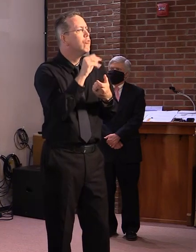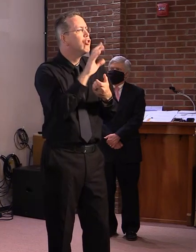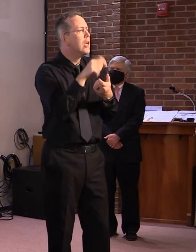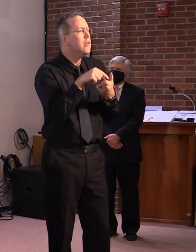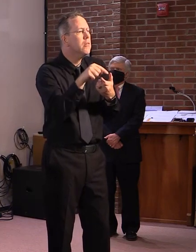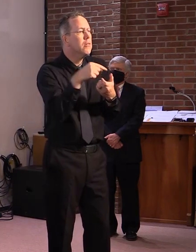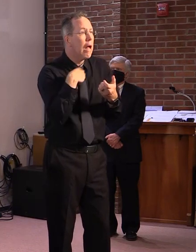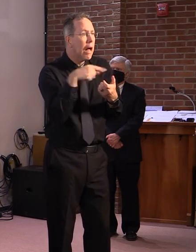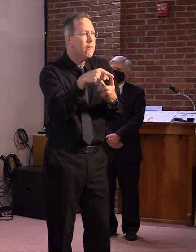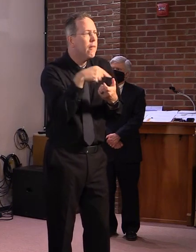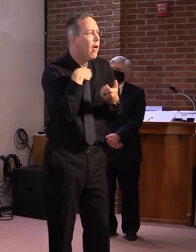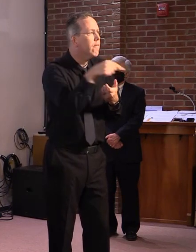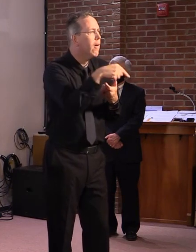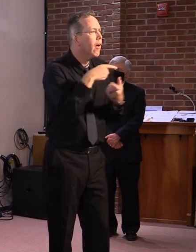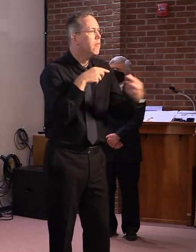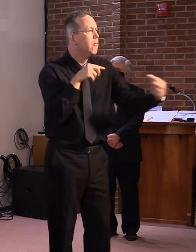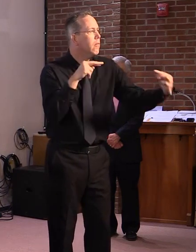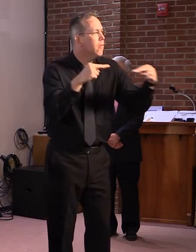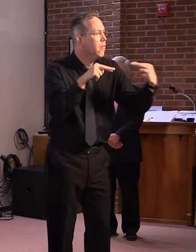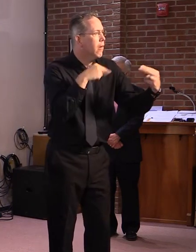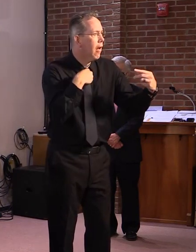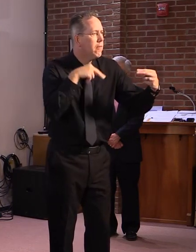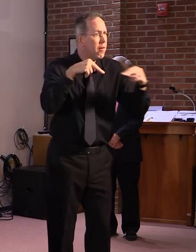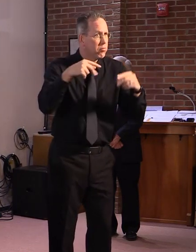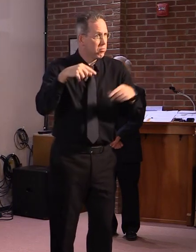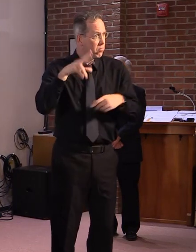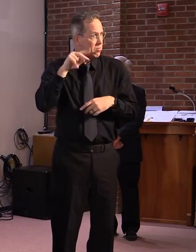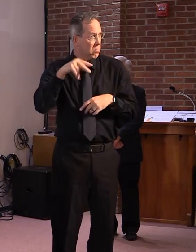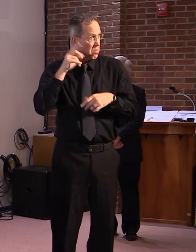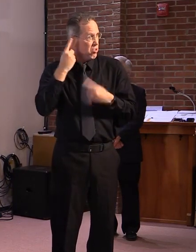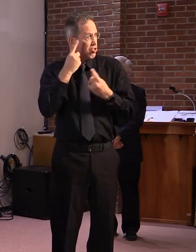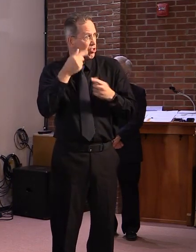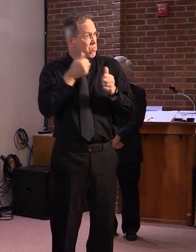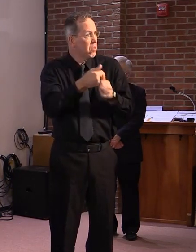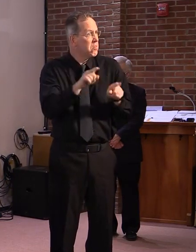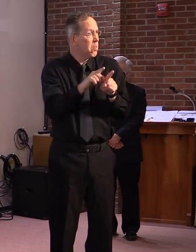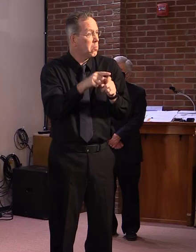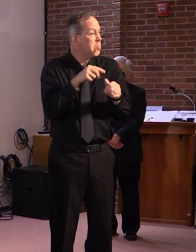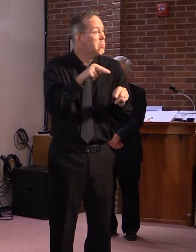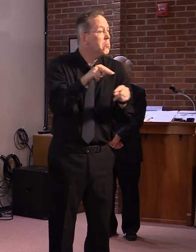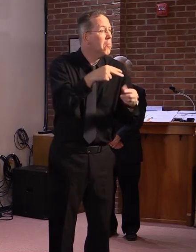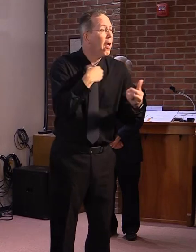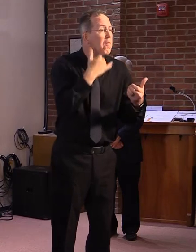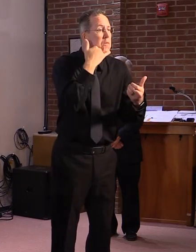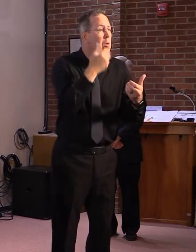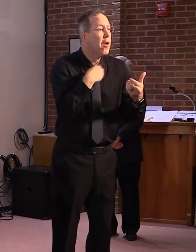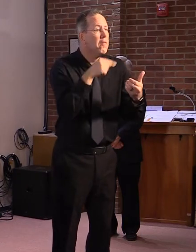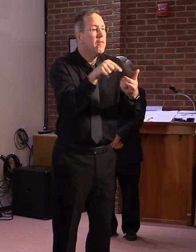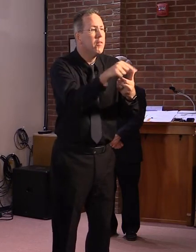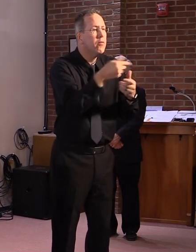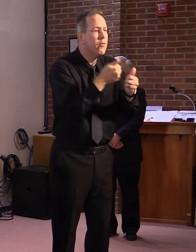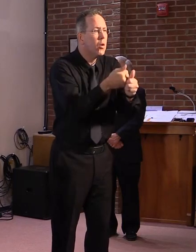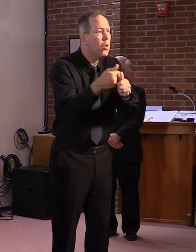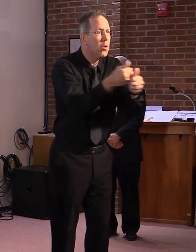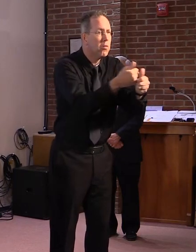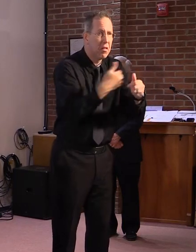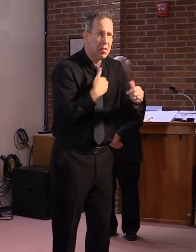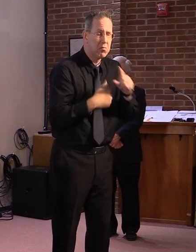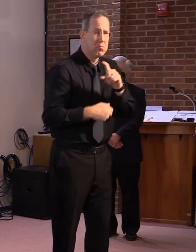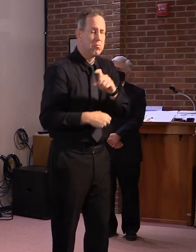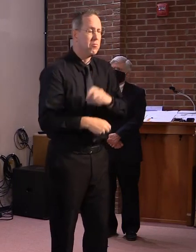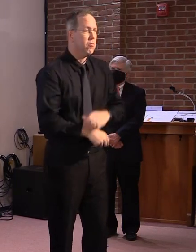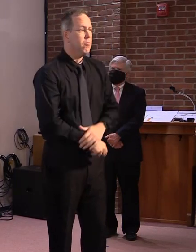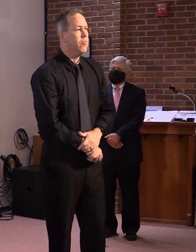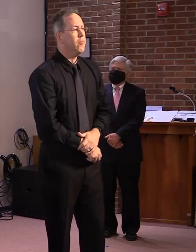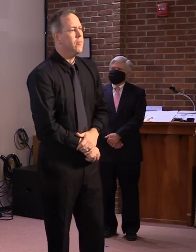don't know, Dr. Levine, you want to answer further on this? Sarah Alert is the main one. Yeah, Sarah Alert's the main one that we've